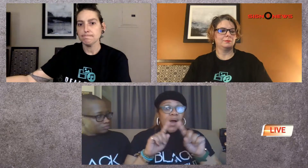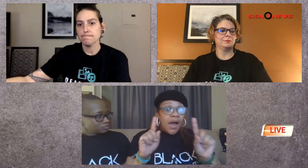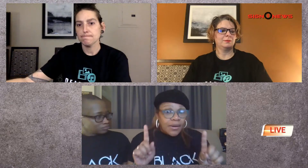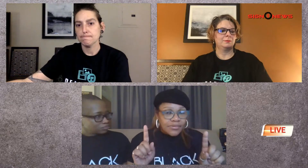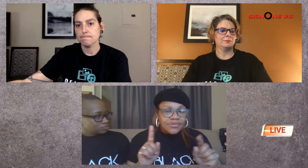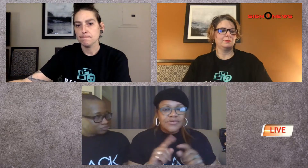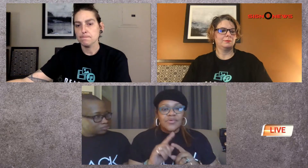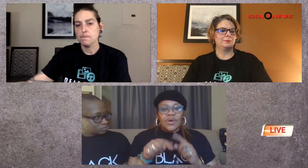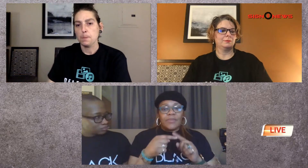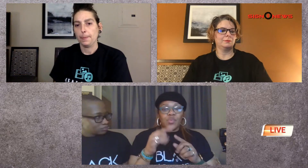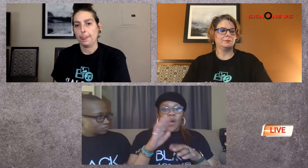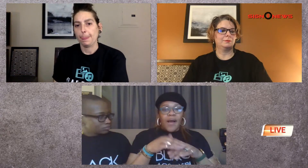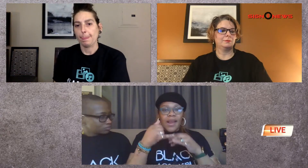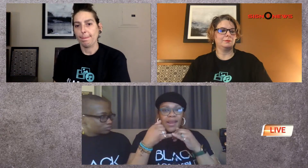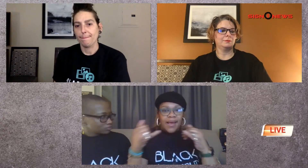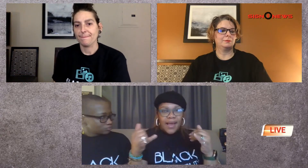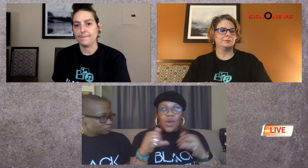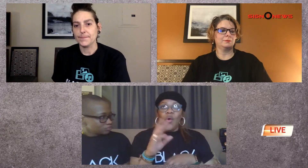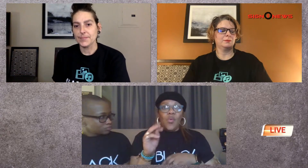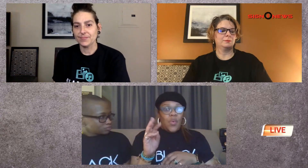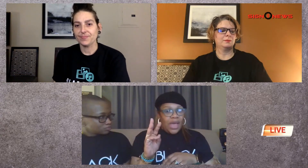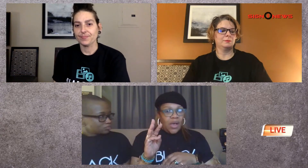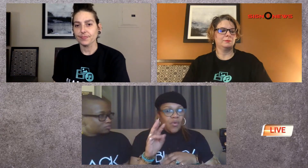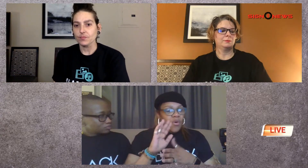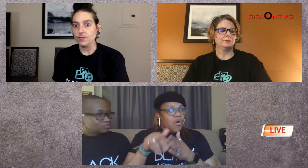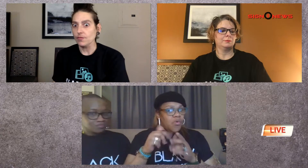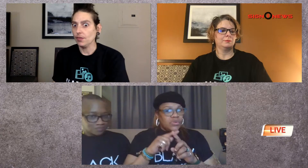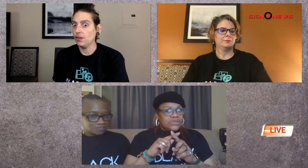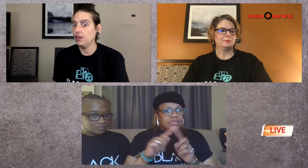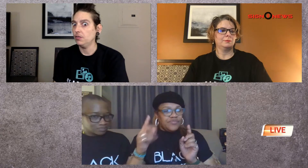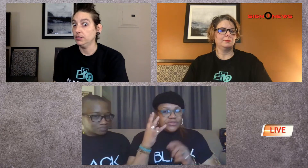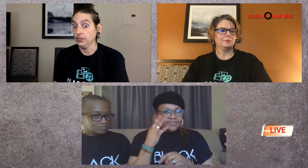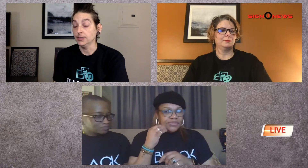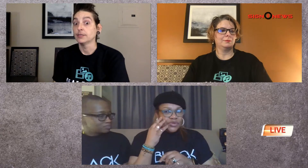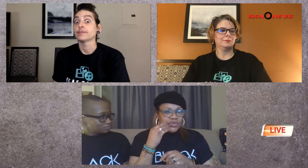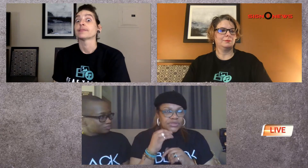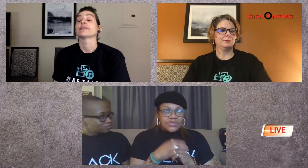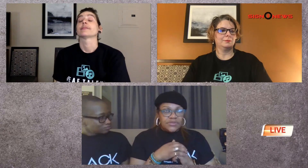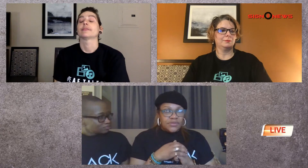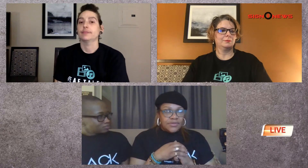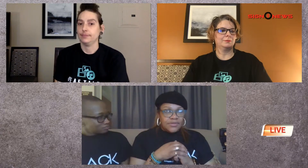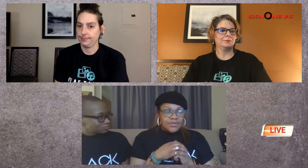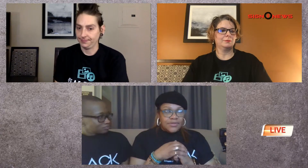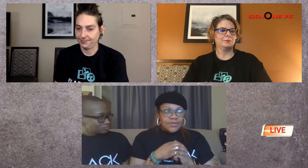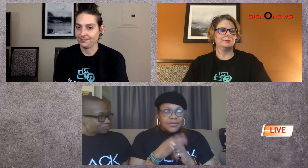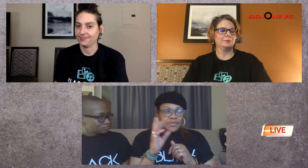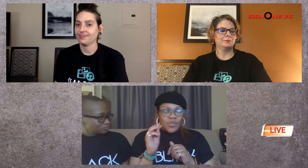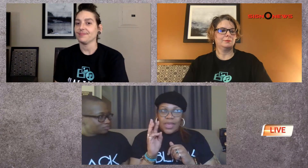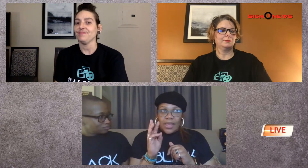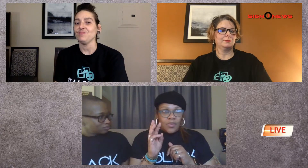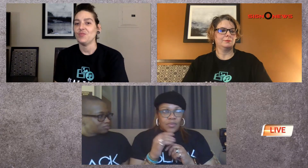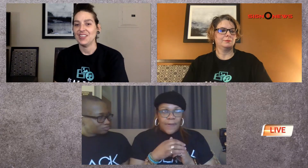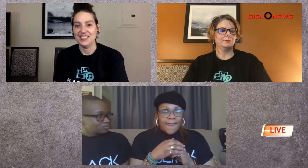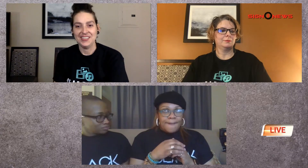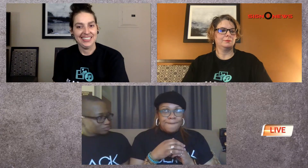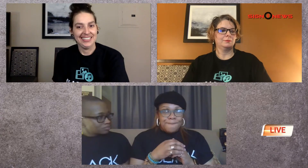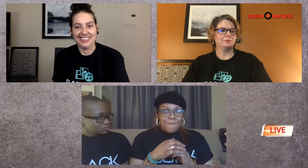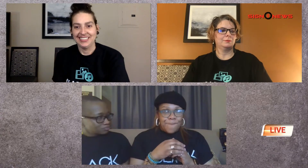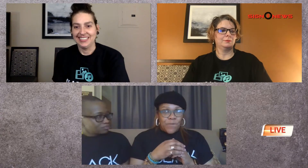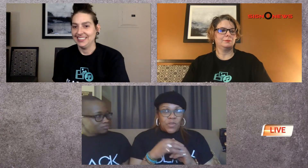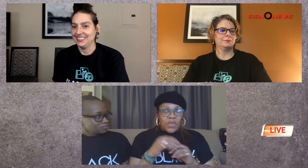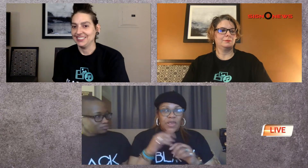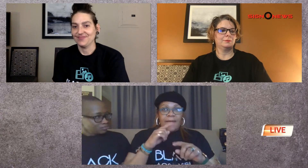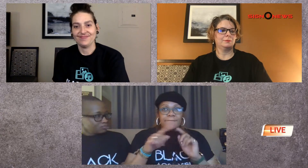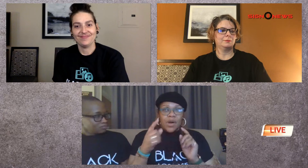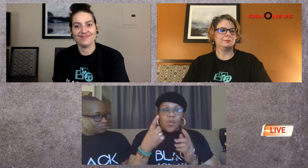you know, I know they're used to not used to that kind of thing. Being online, wow, that's a whole different experience.